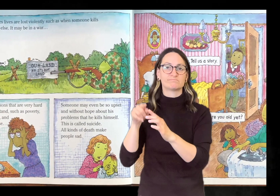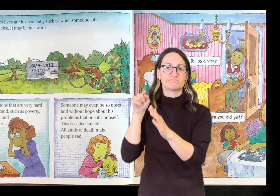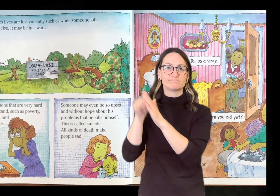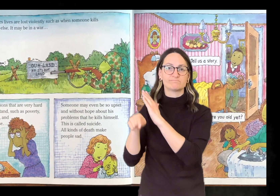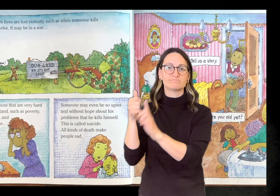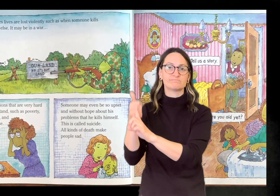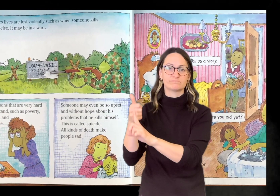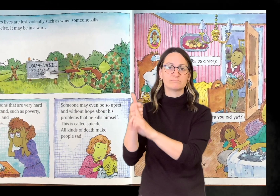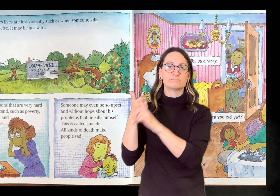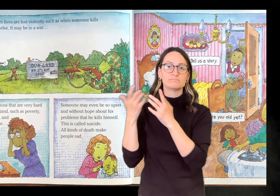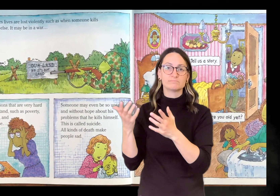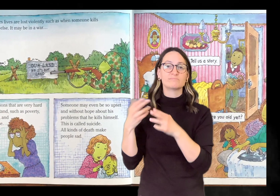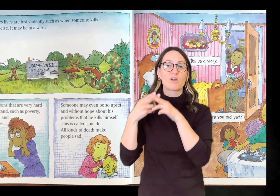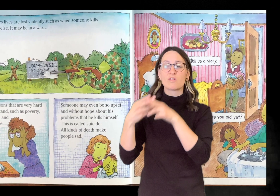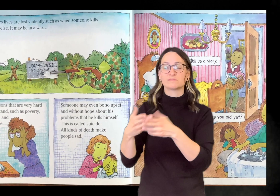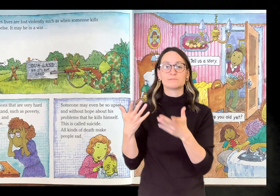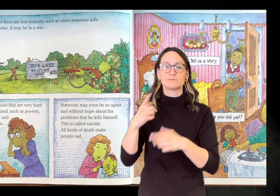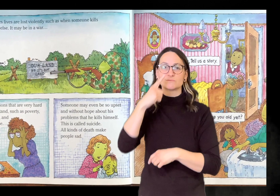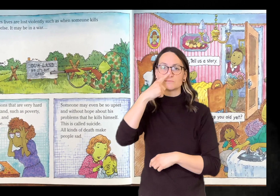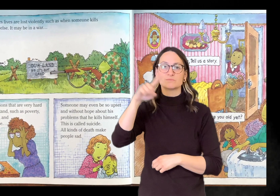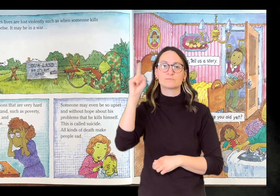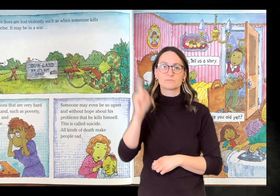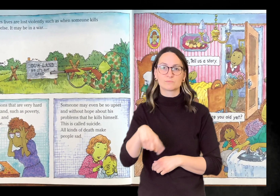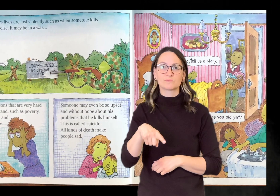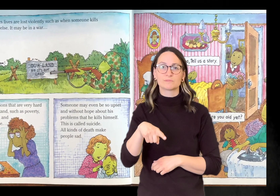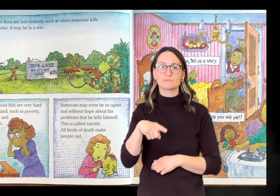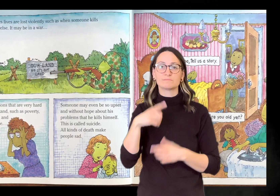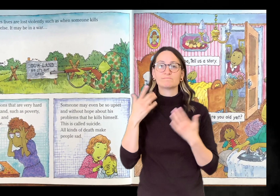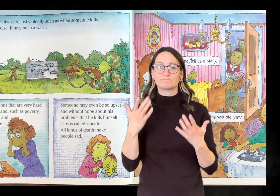suicide. All kinds of death make people sad.